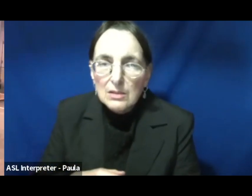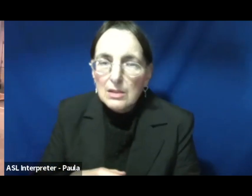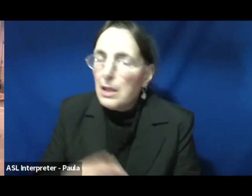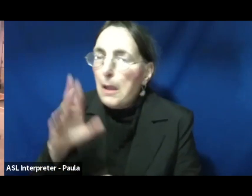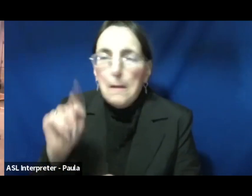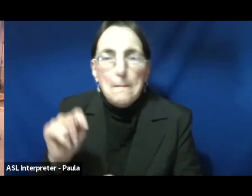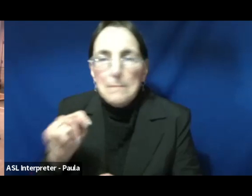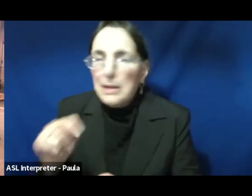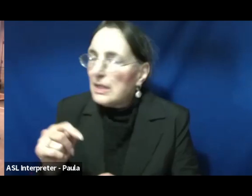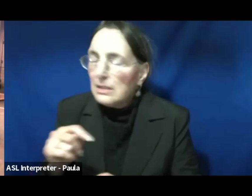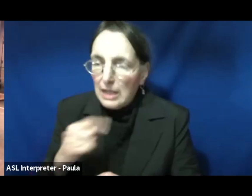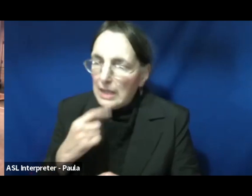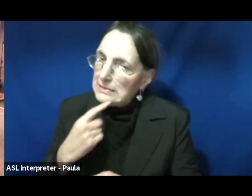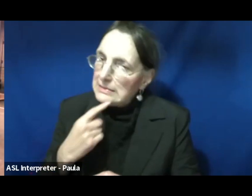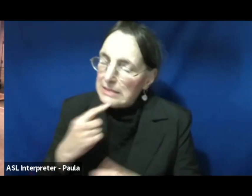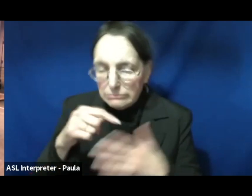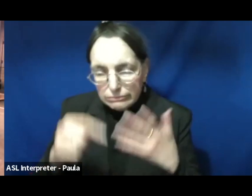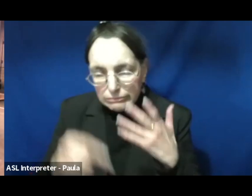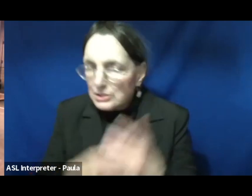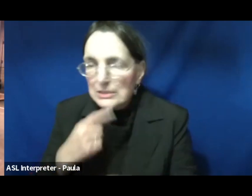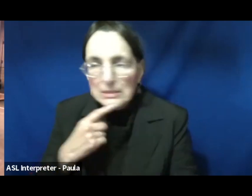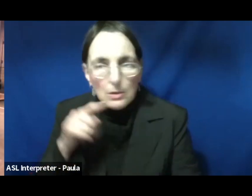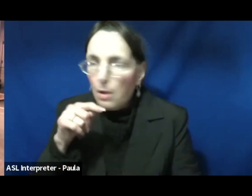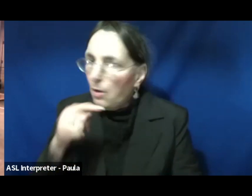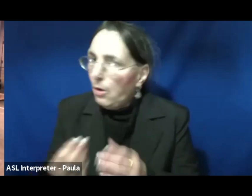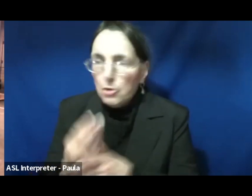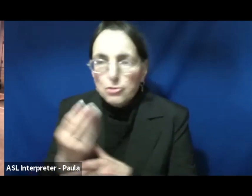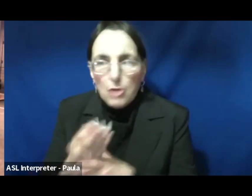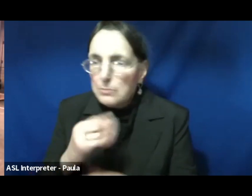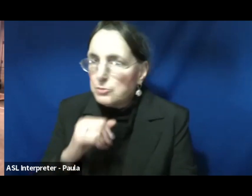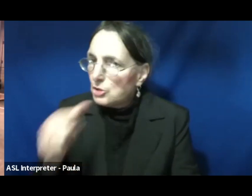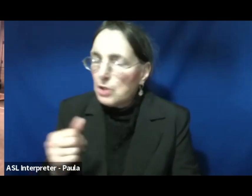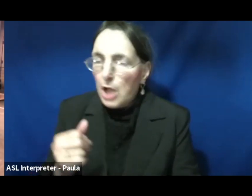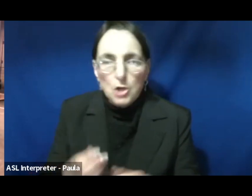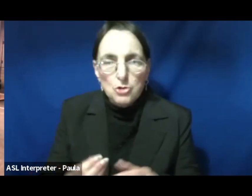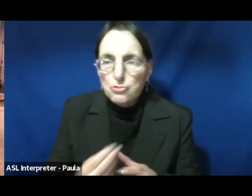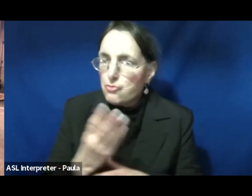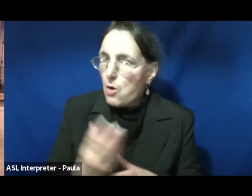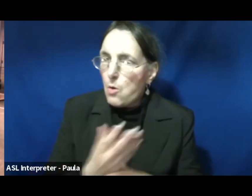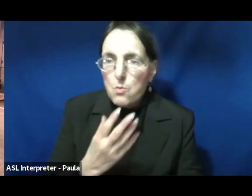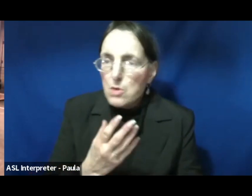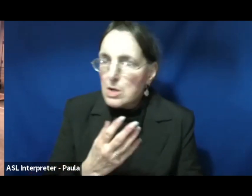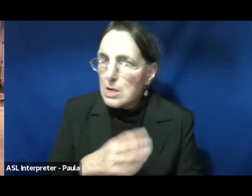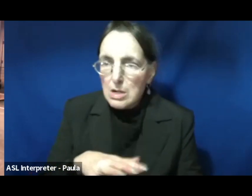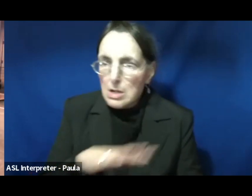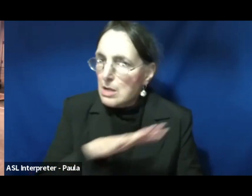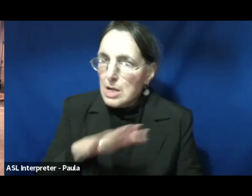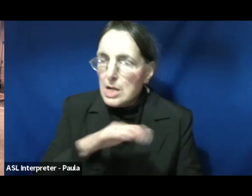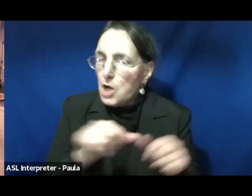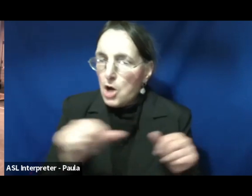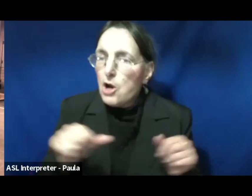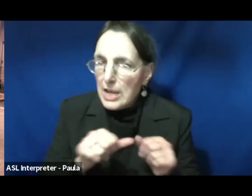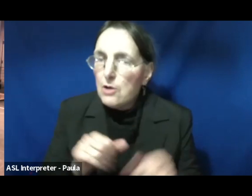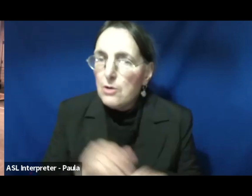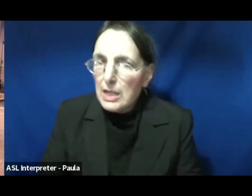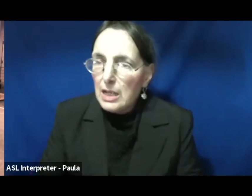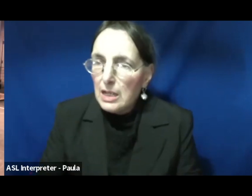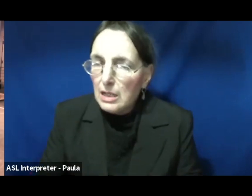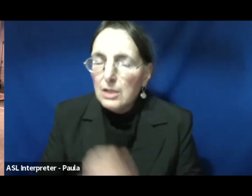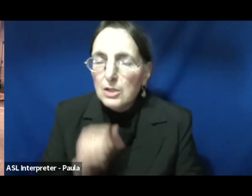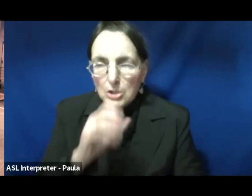like on reservations. And all the students in the class just ate it up. They were so excited. And when that student gave a workshop at the Padluma